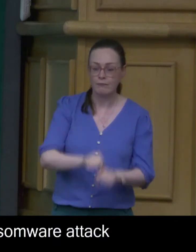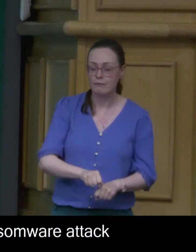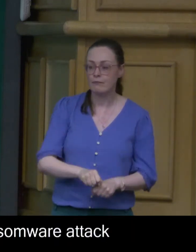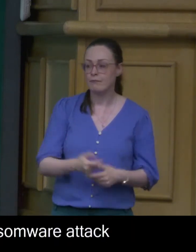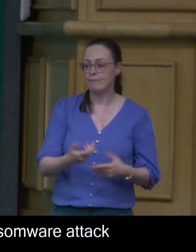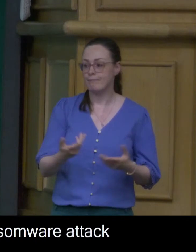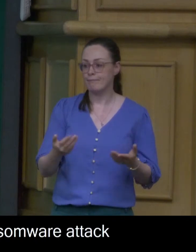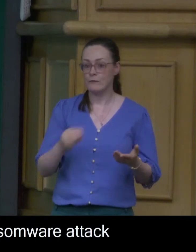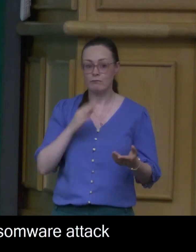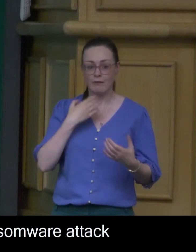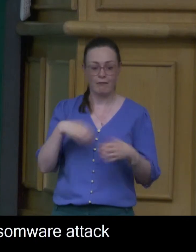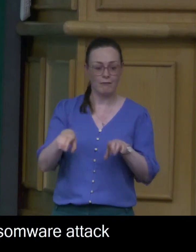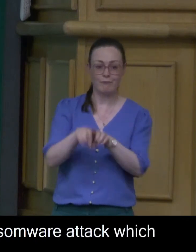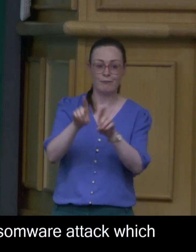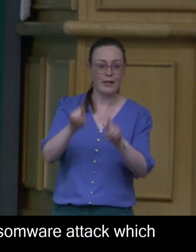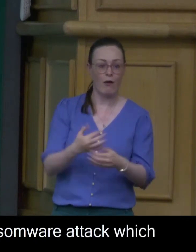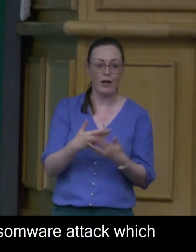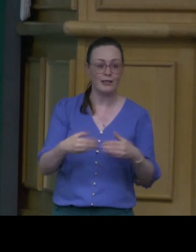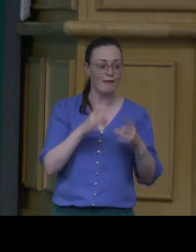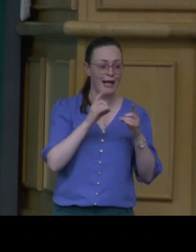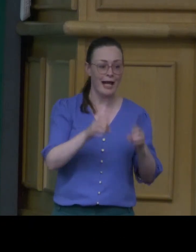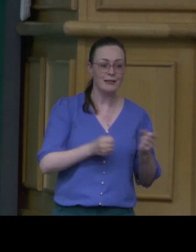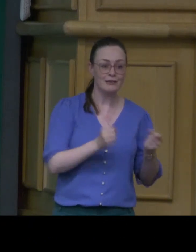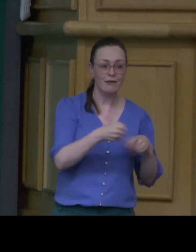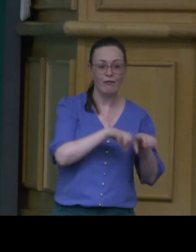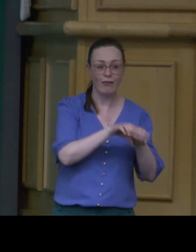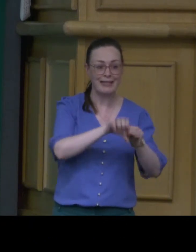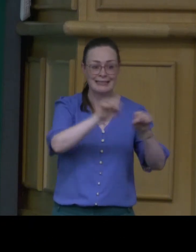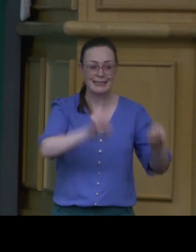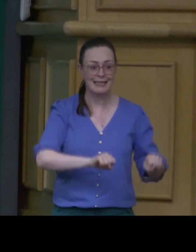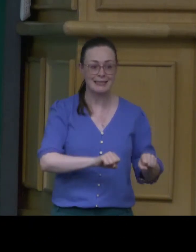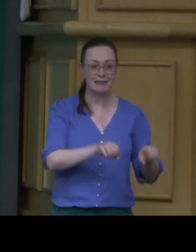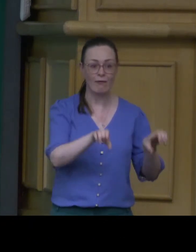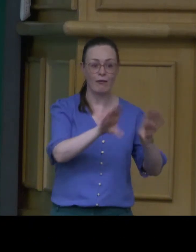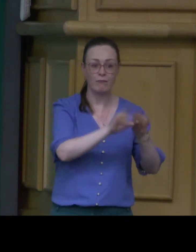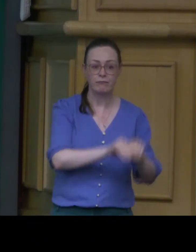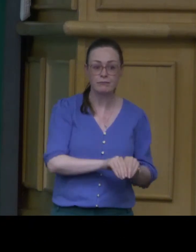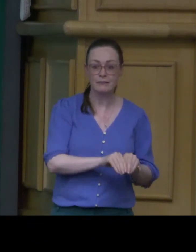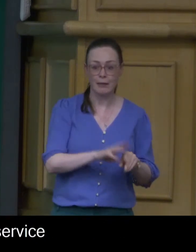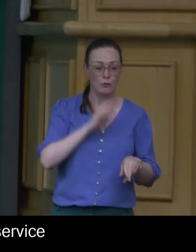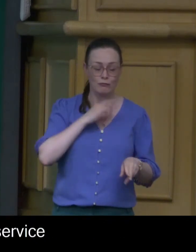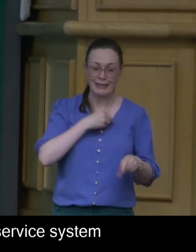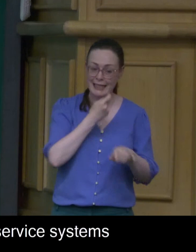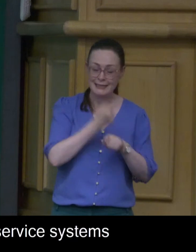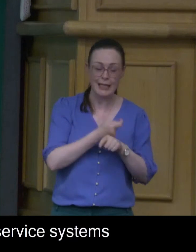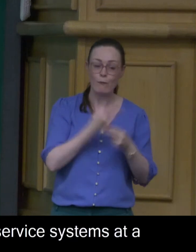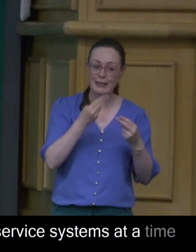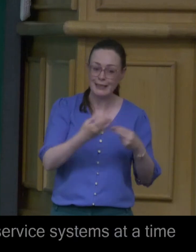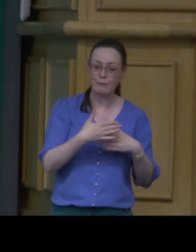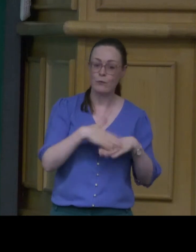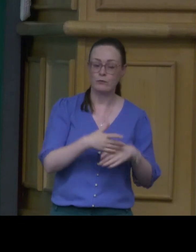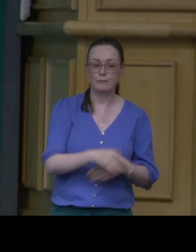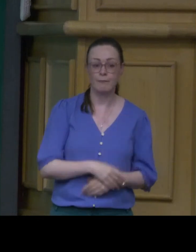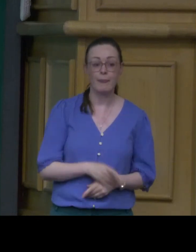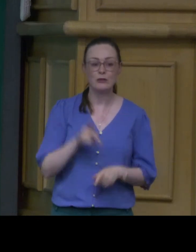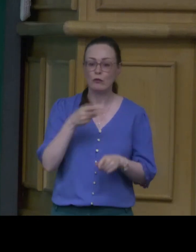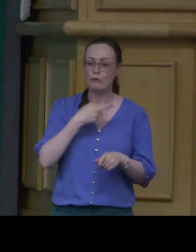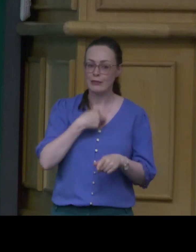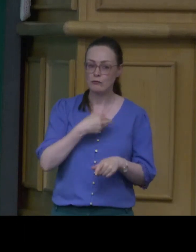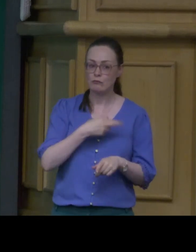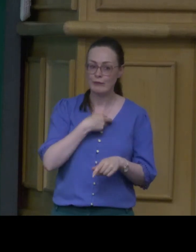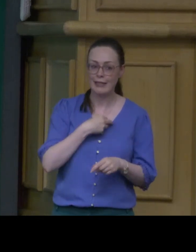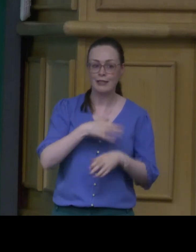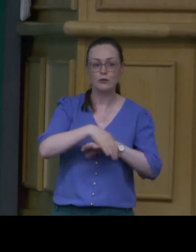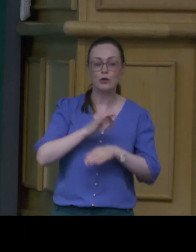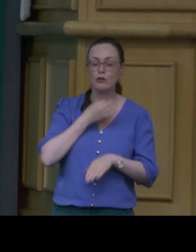effectively closed down a lot of our health service systems at the time we most needed. So this is a real security risk,